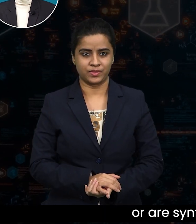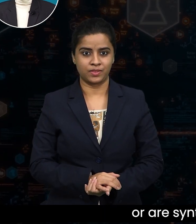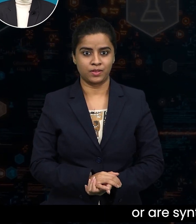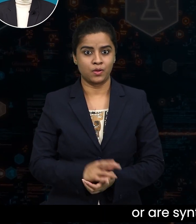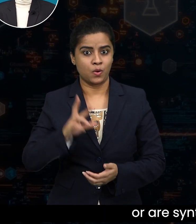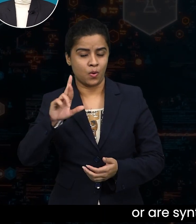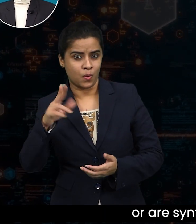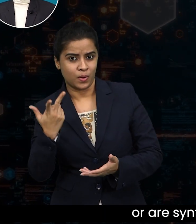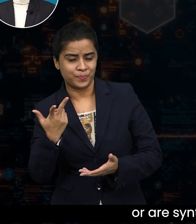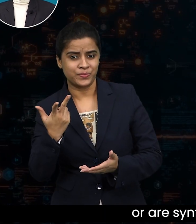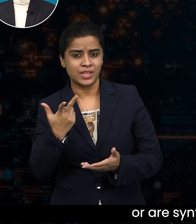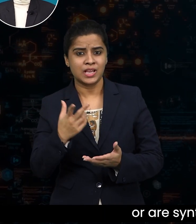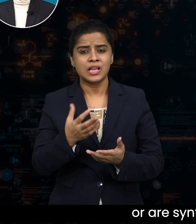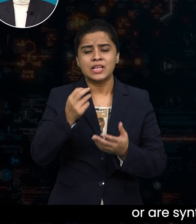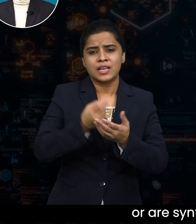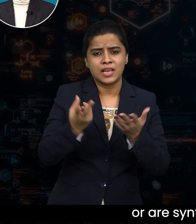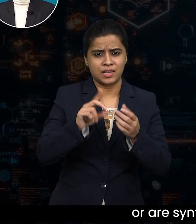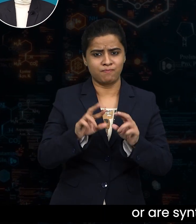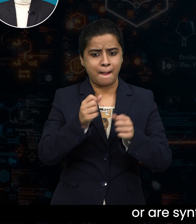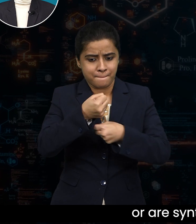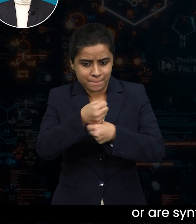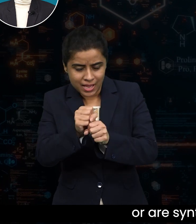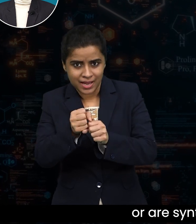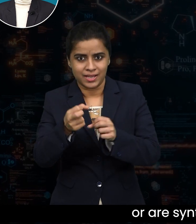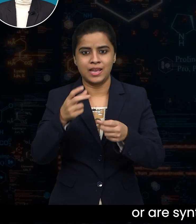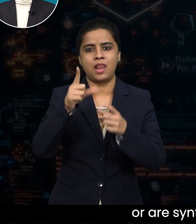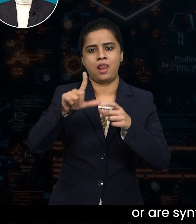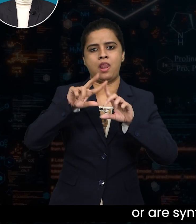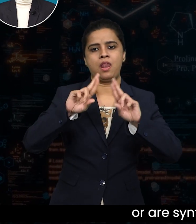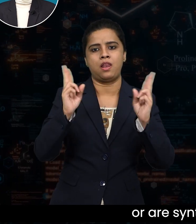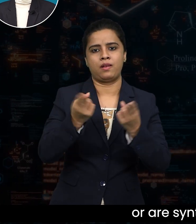or are synthesized in laboratory.